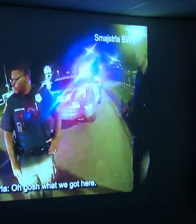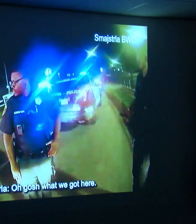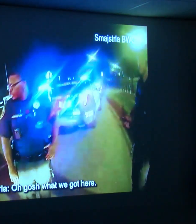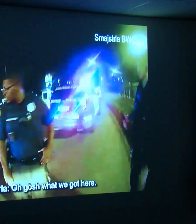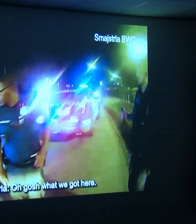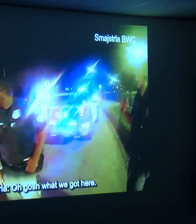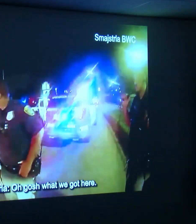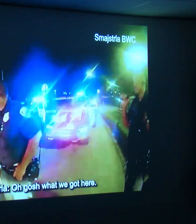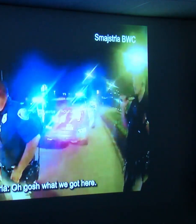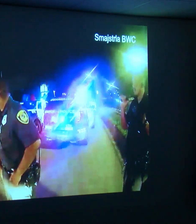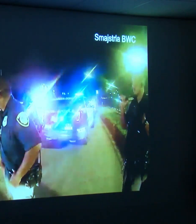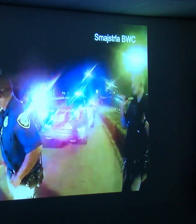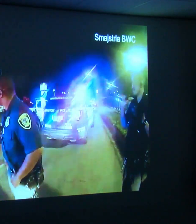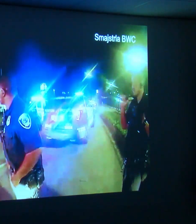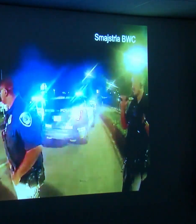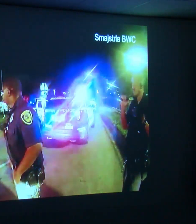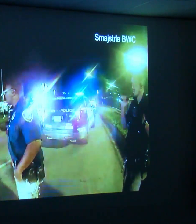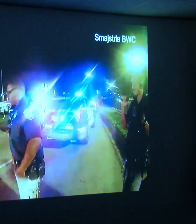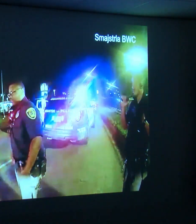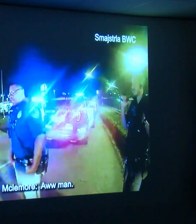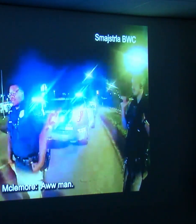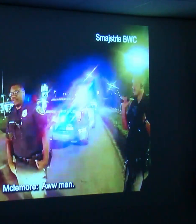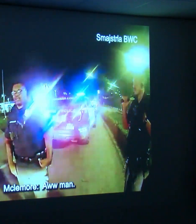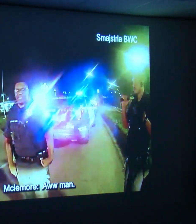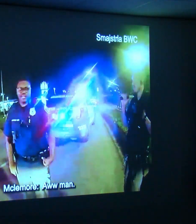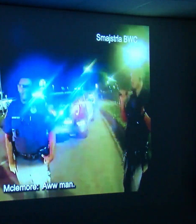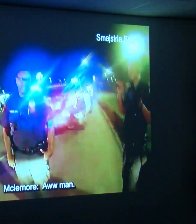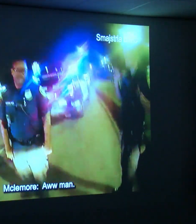Oh gosh, what do we got here?